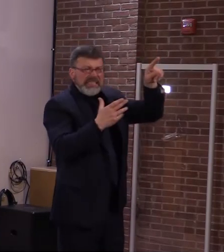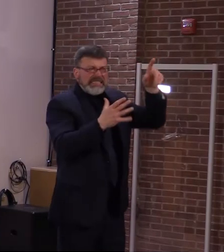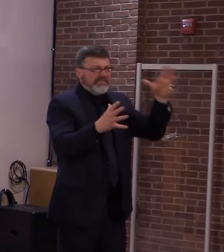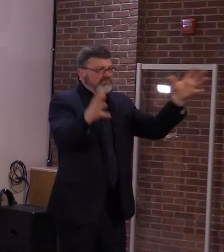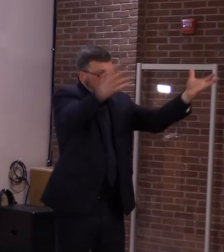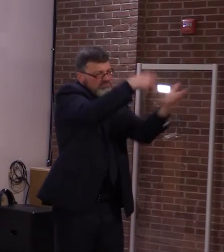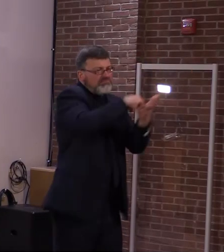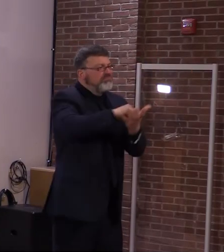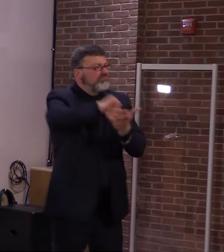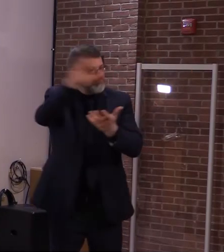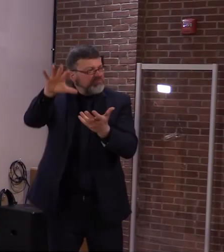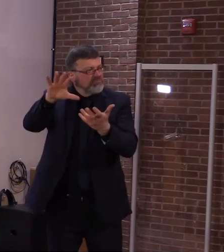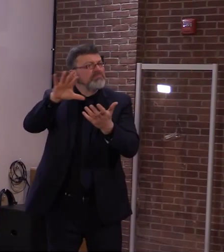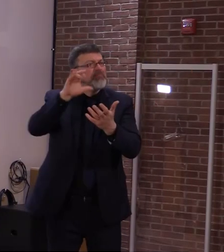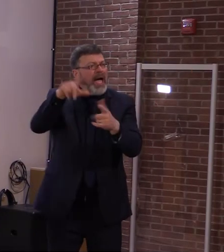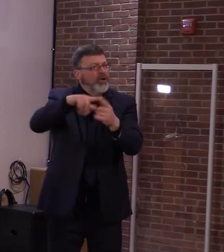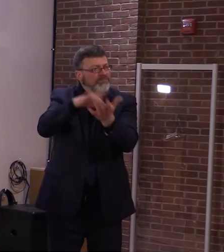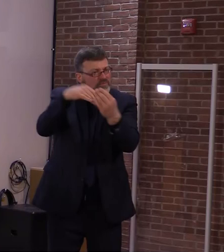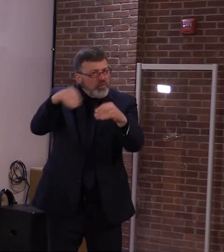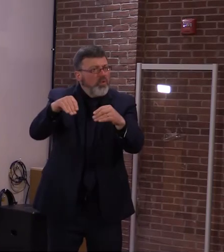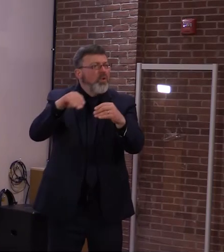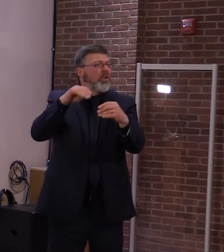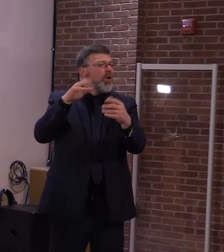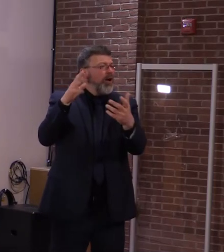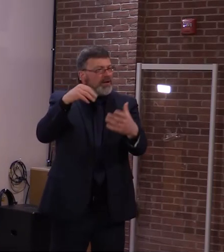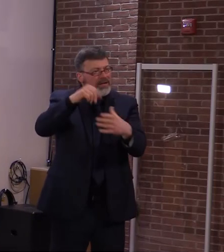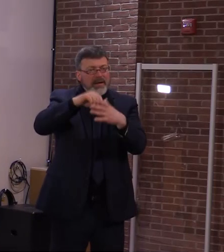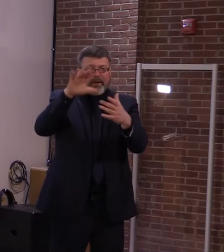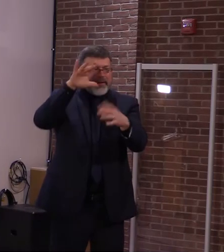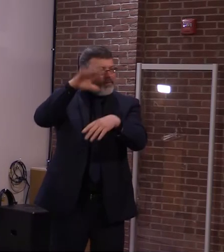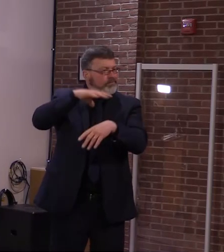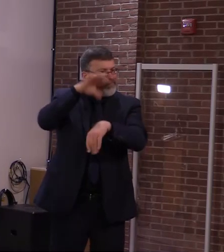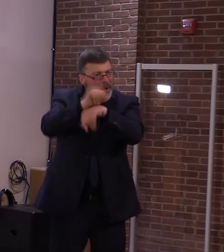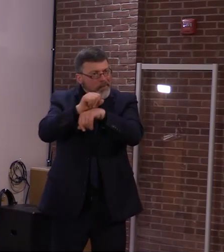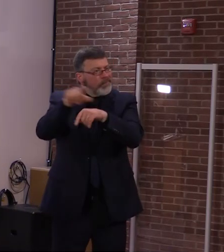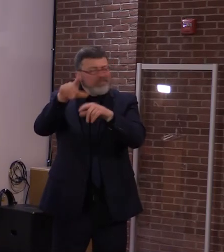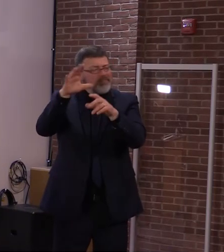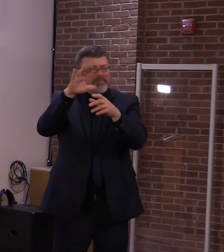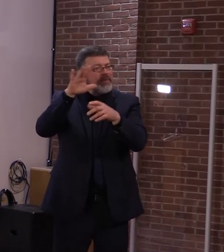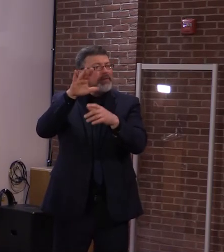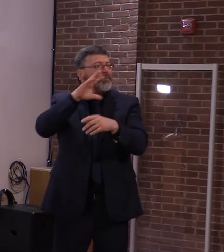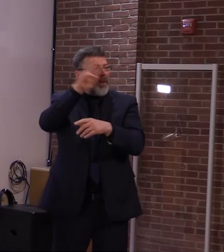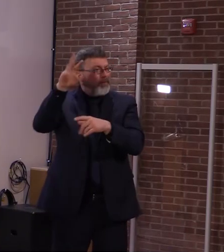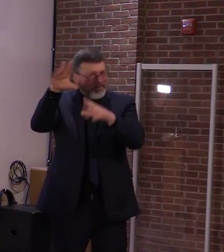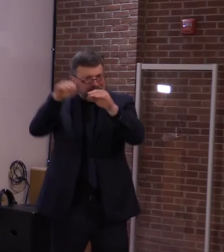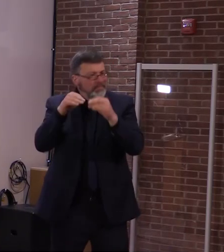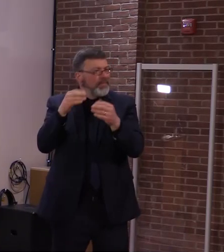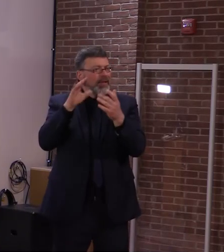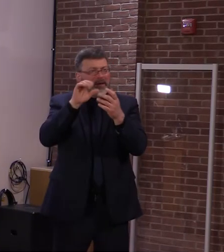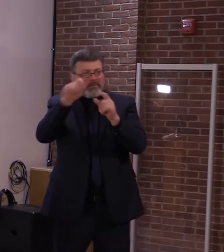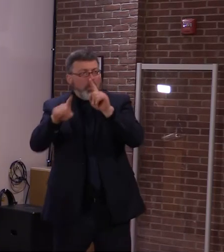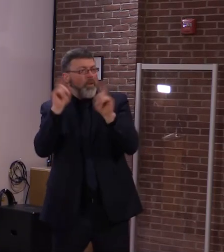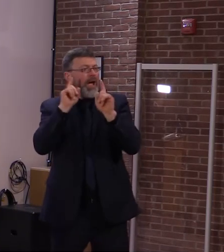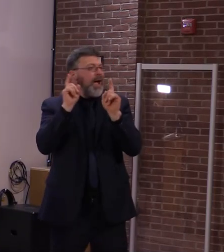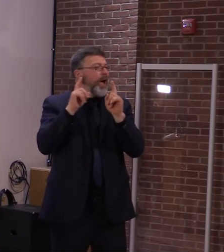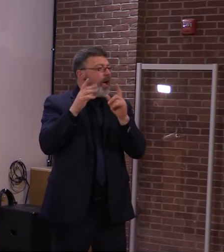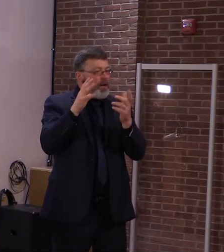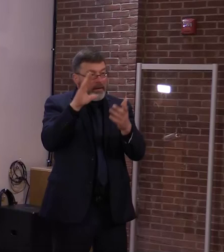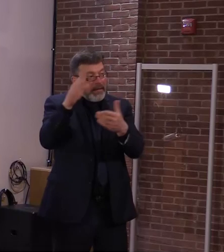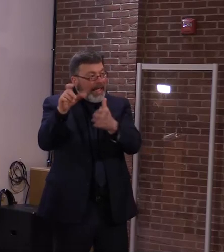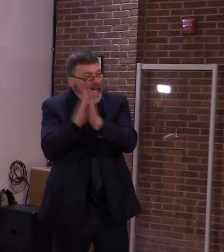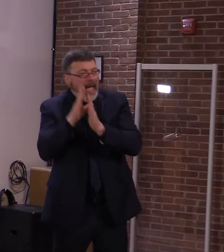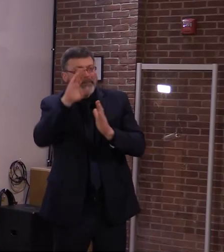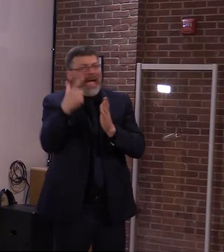any unused prescriptions. It really does make a difference. So I want you to encourage you to take advantage of